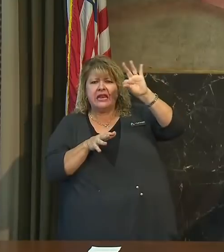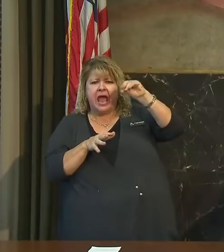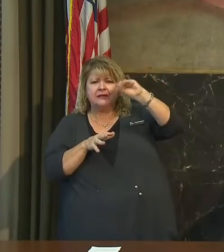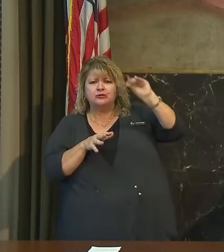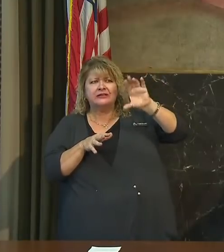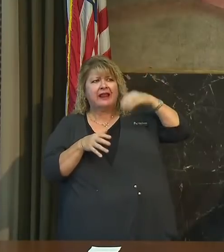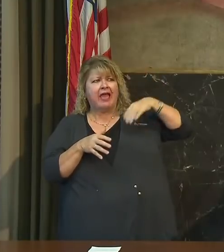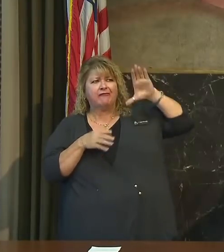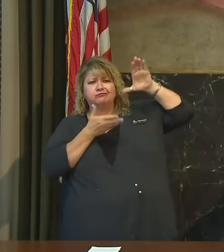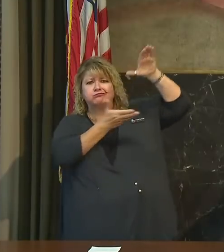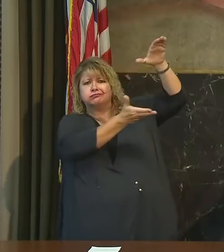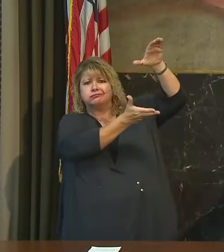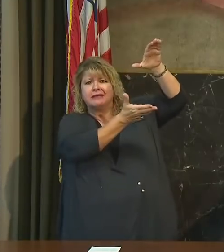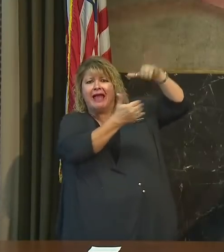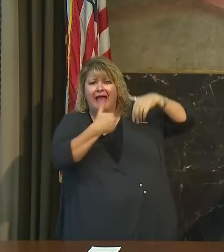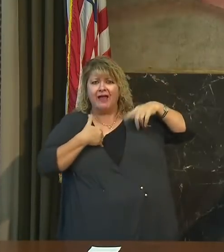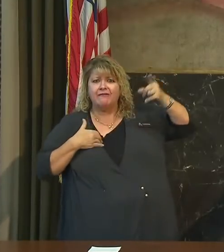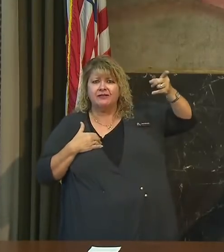So I want you to think about that.